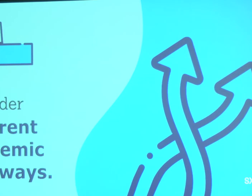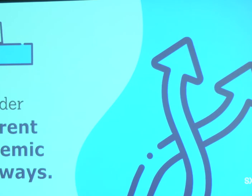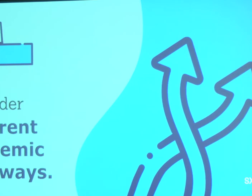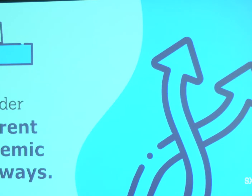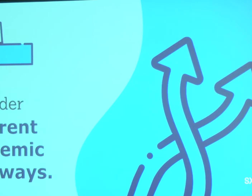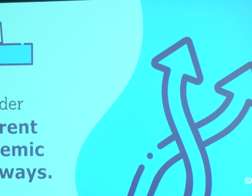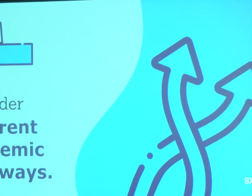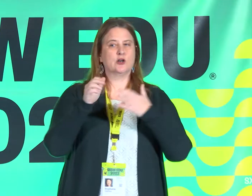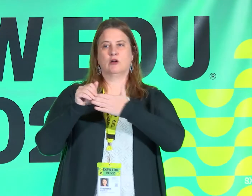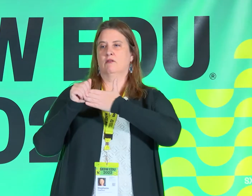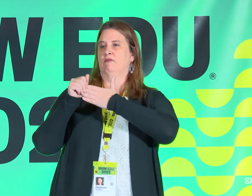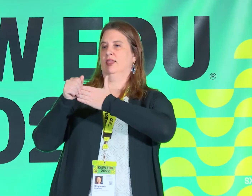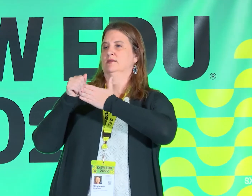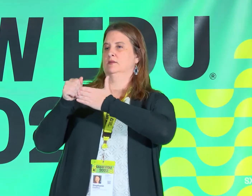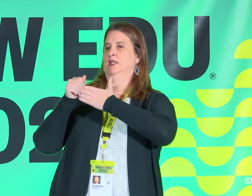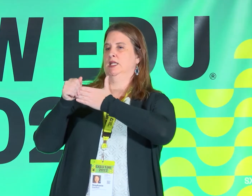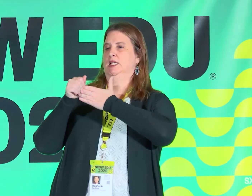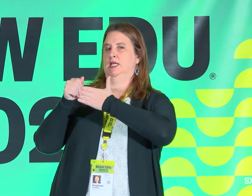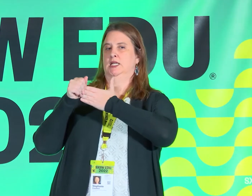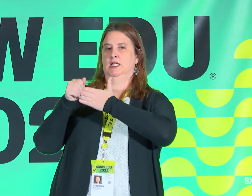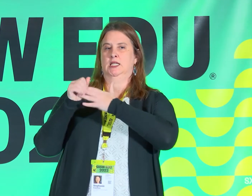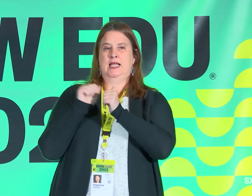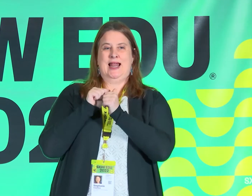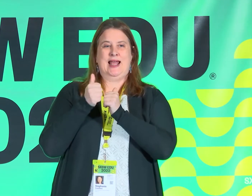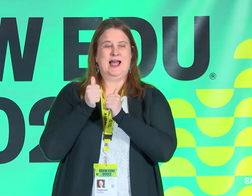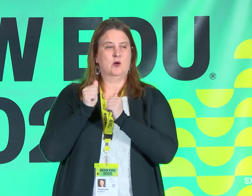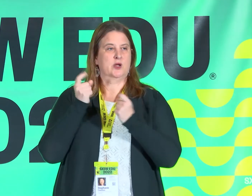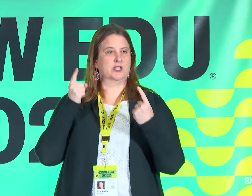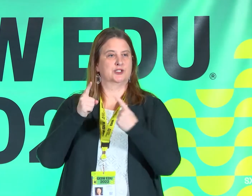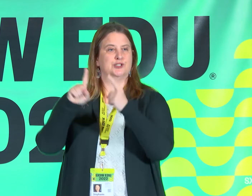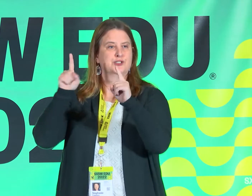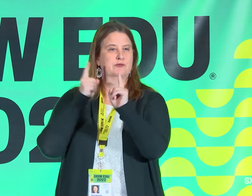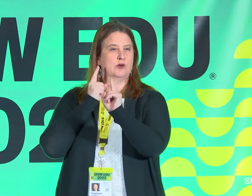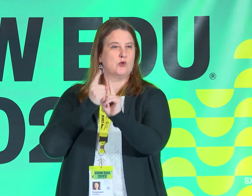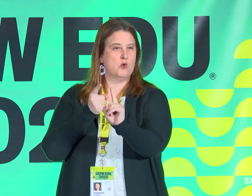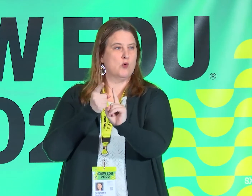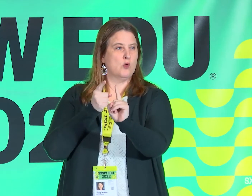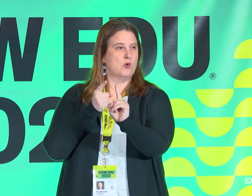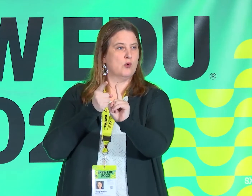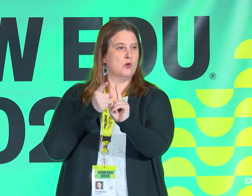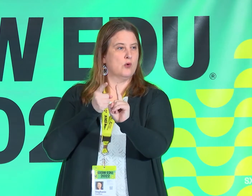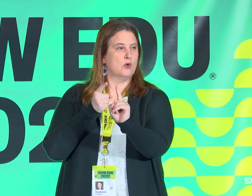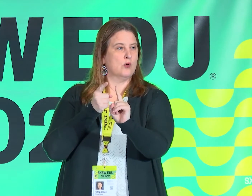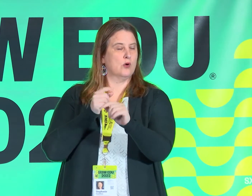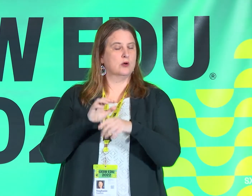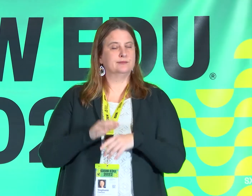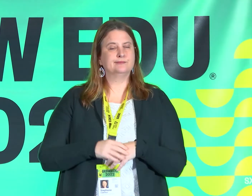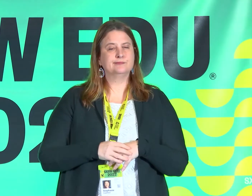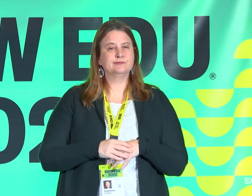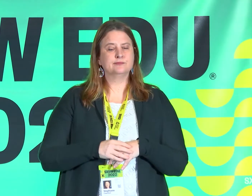Another thought is to consider some flexibility in your academic pathways and how we can achieve the same goals.